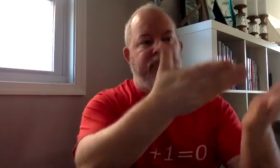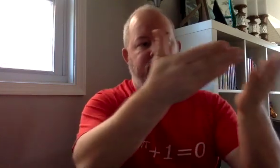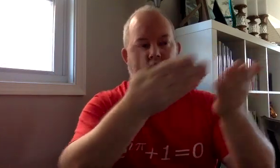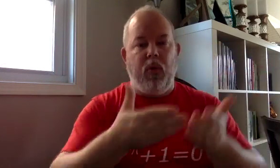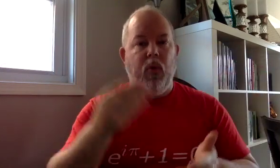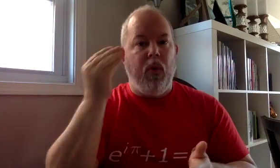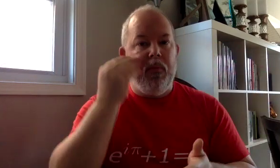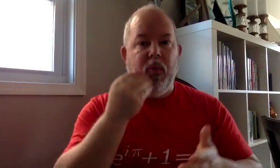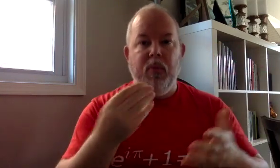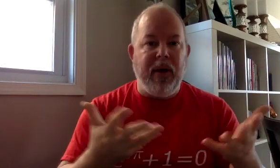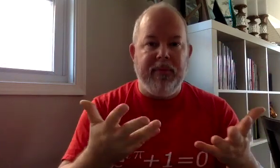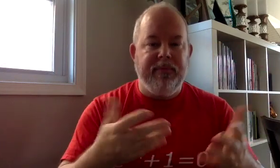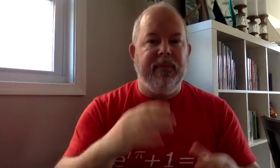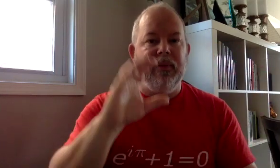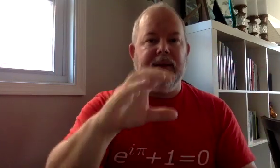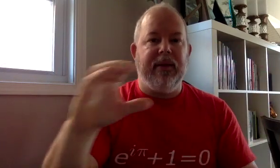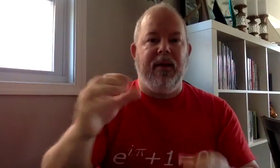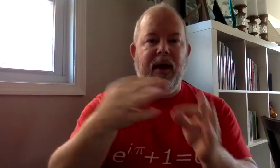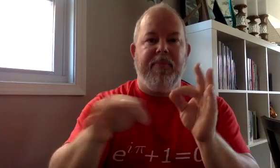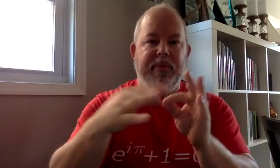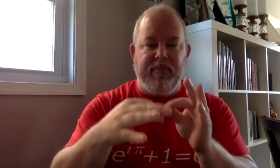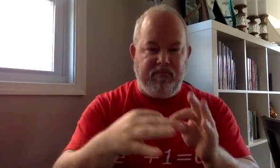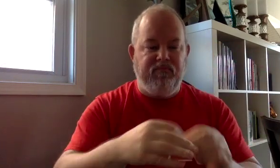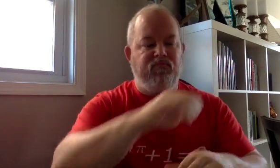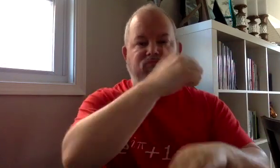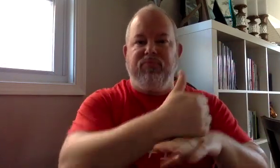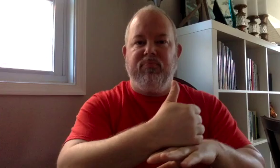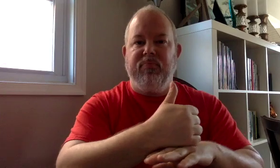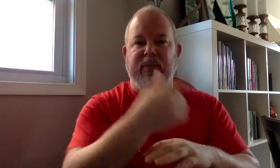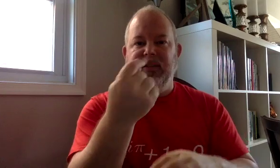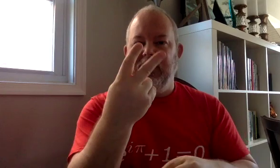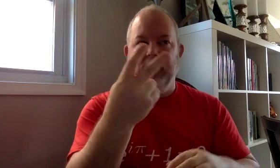News Now. But for now, Deadline White House starts as we speak.